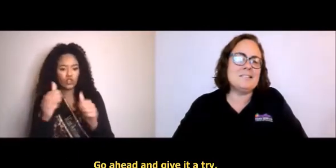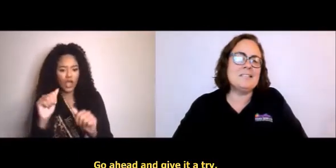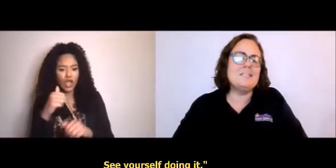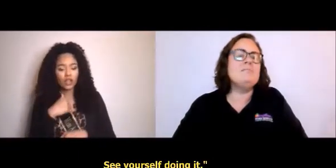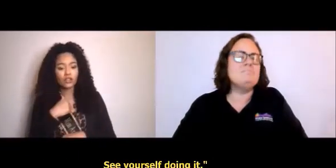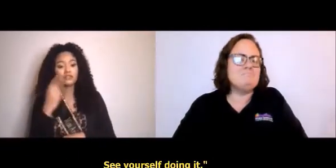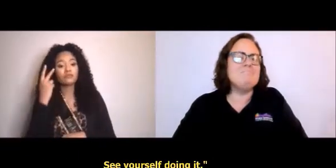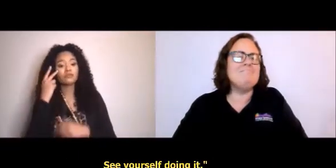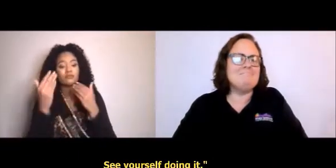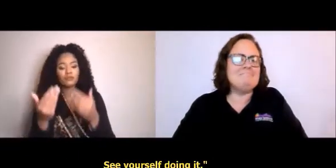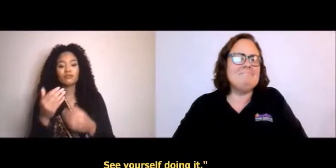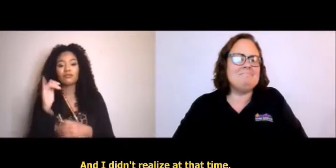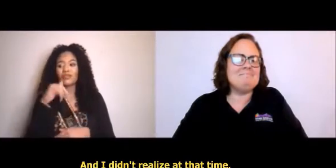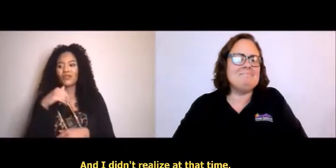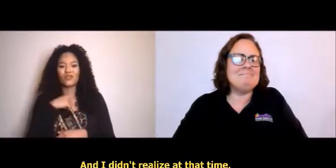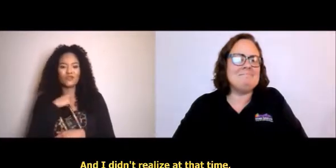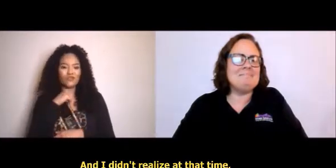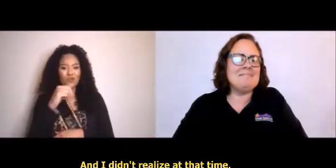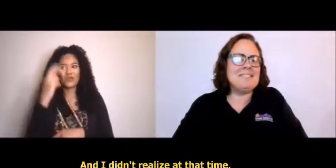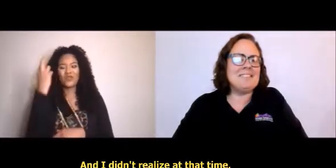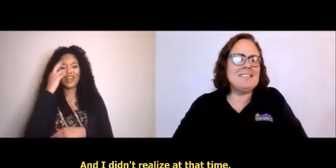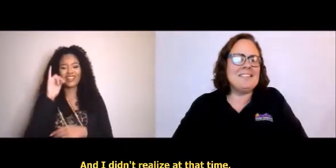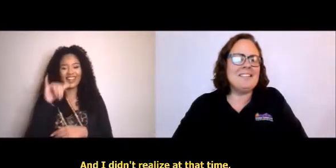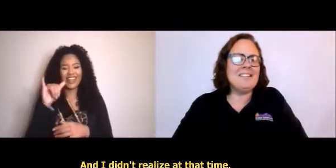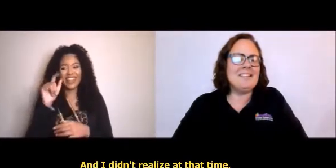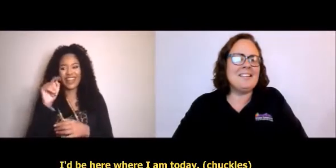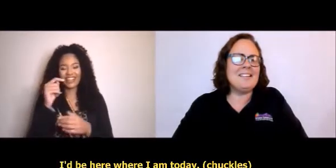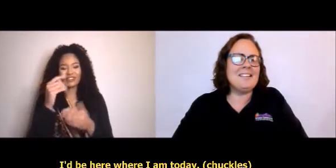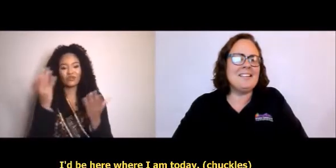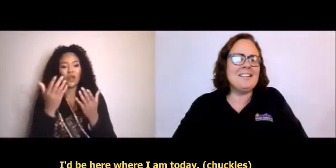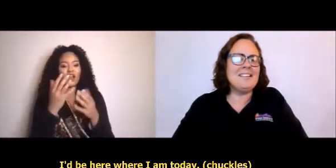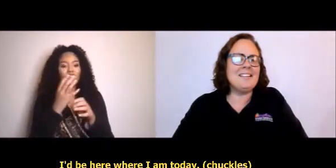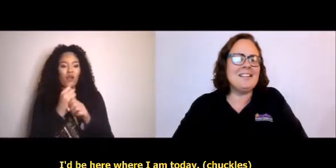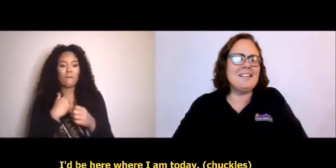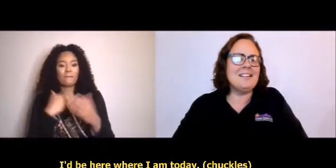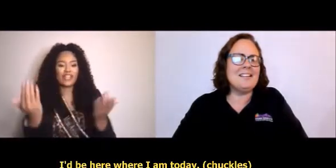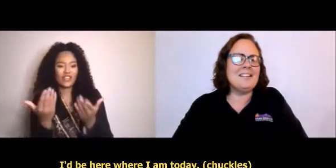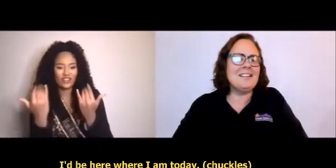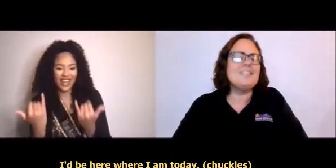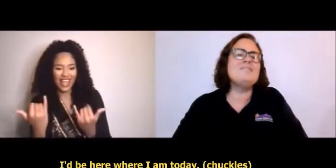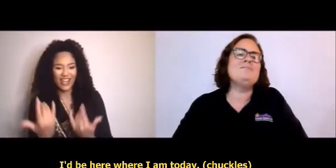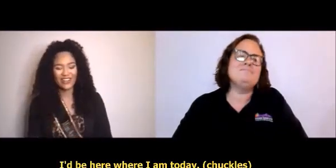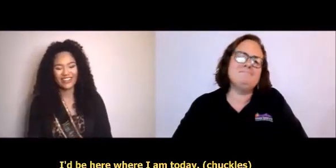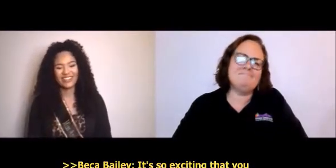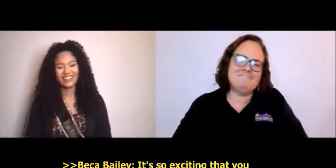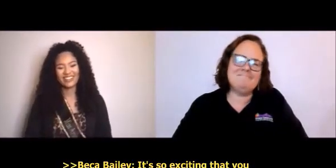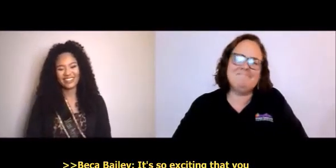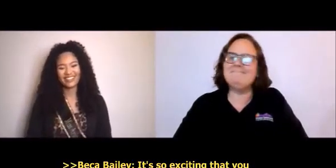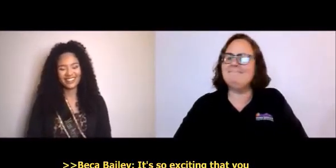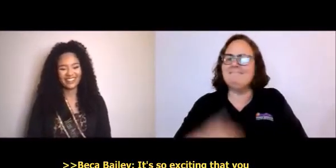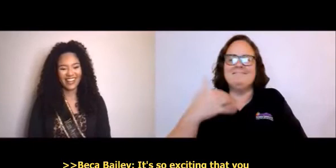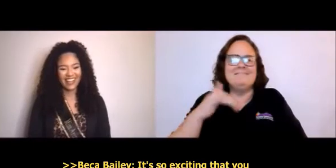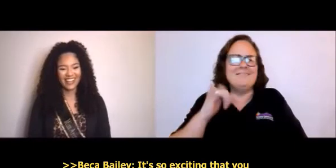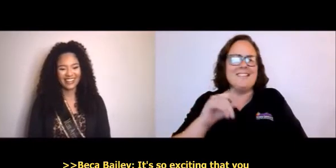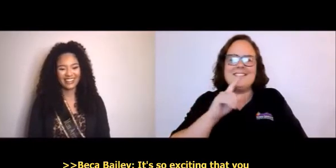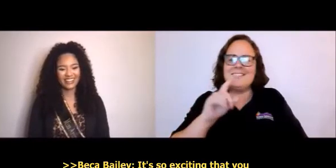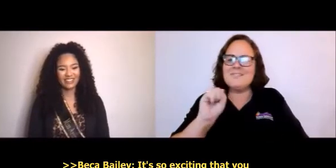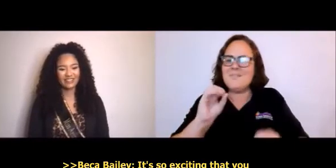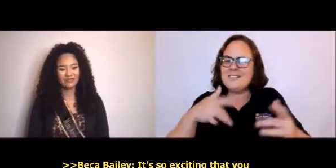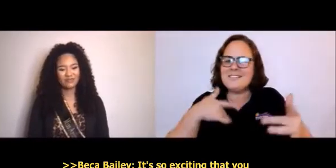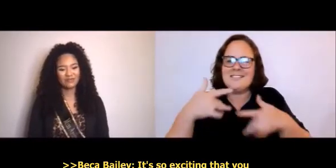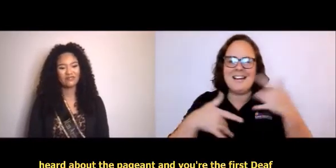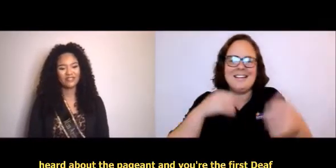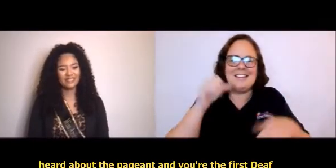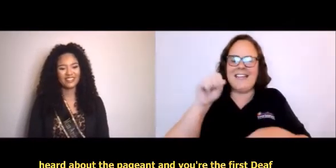try. See yourself doing it. And I didn't realize at that time I'd be here where I am today. It's so